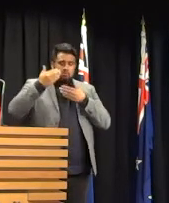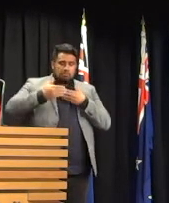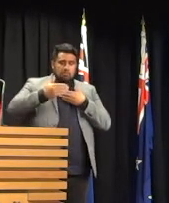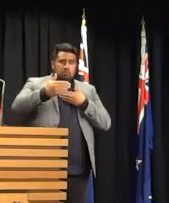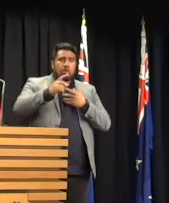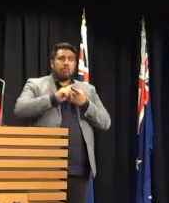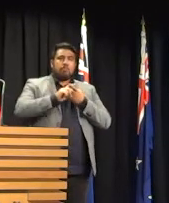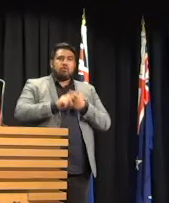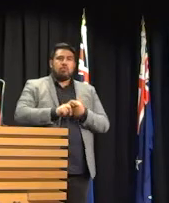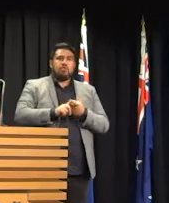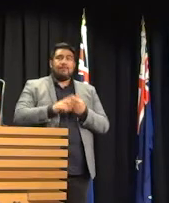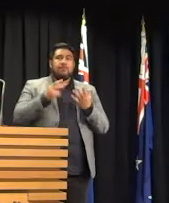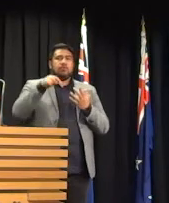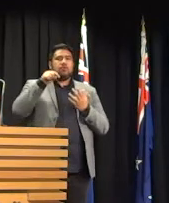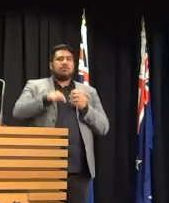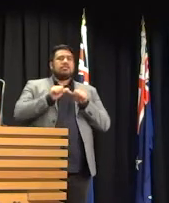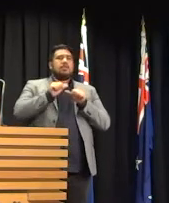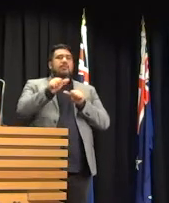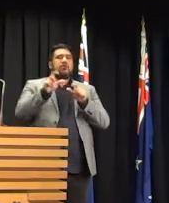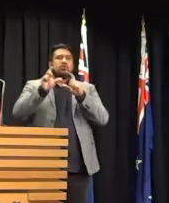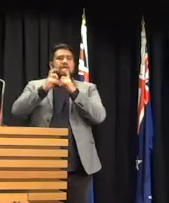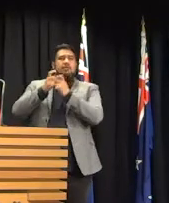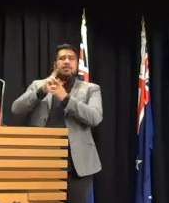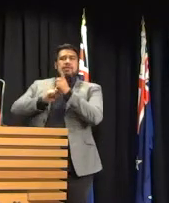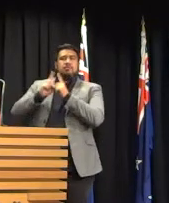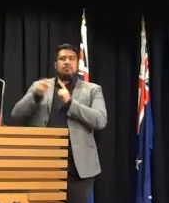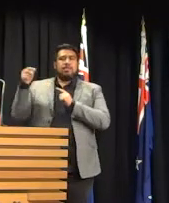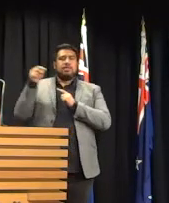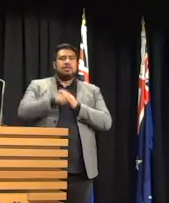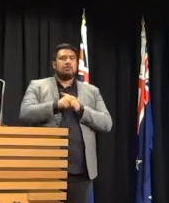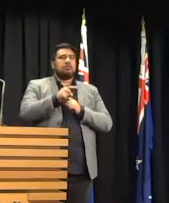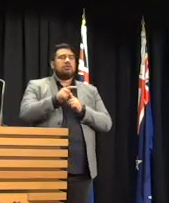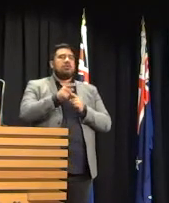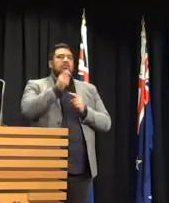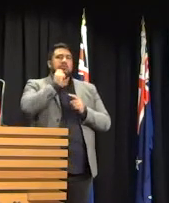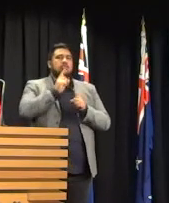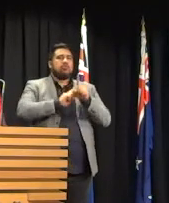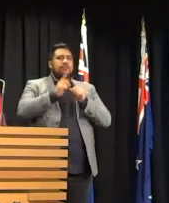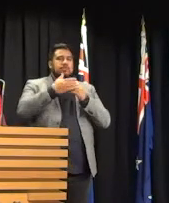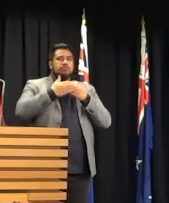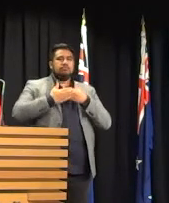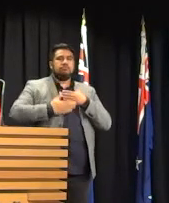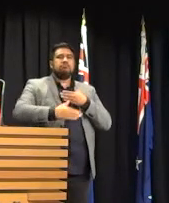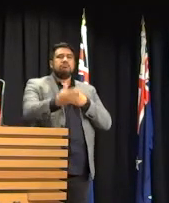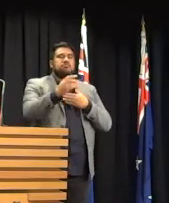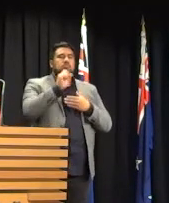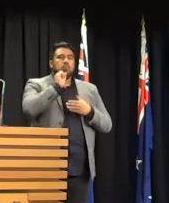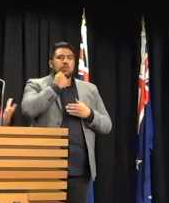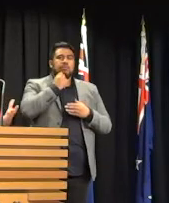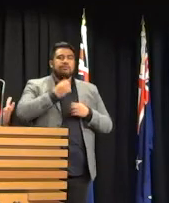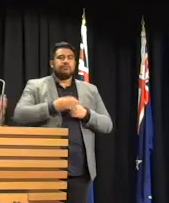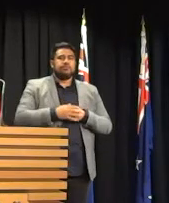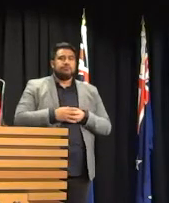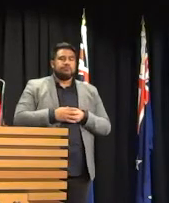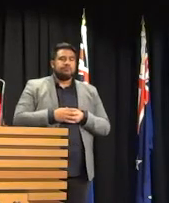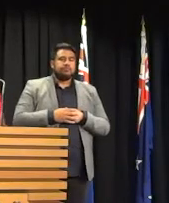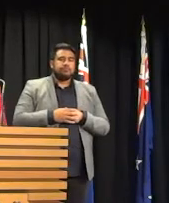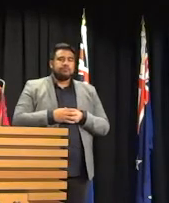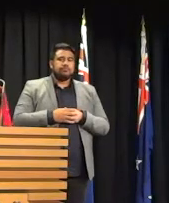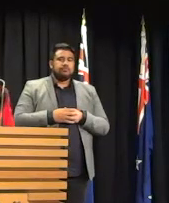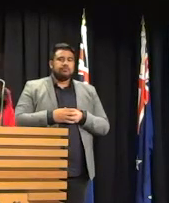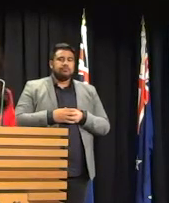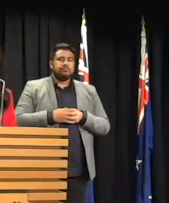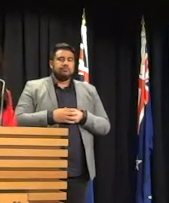permanent fixture at our post-cabinet press conferences from here on. I want to